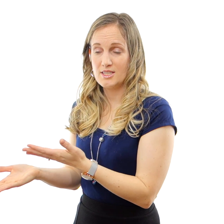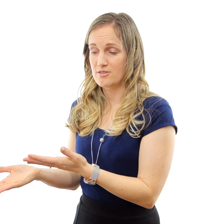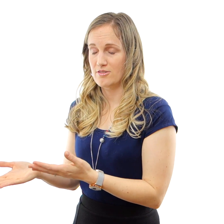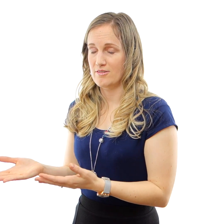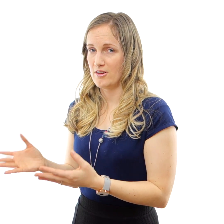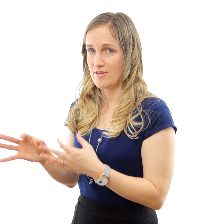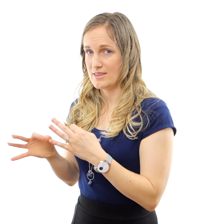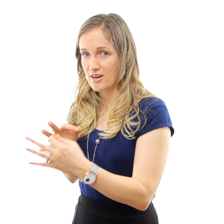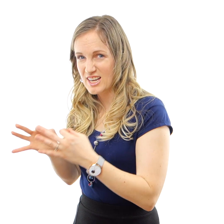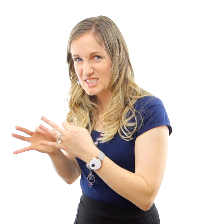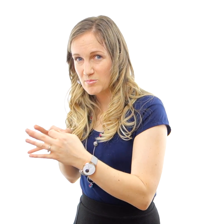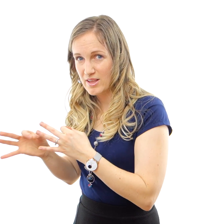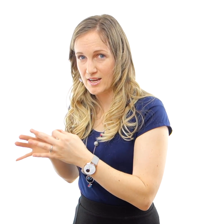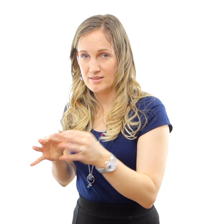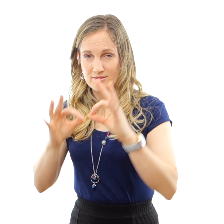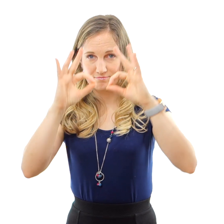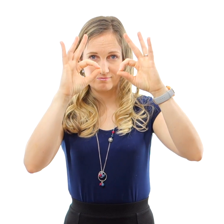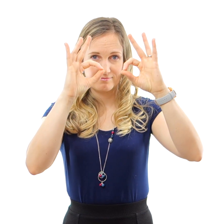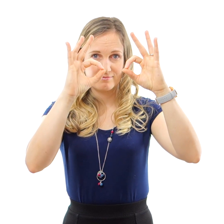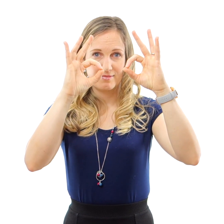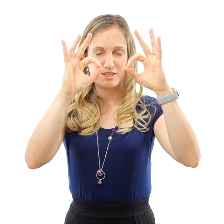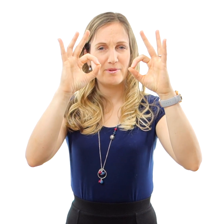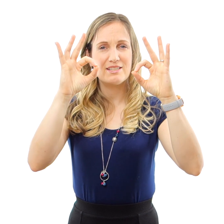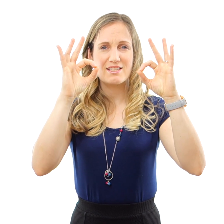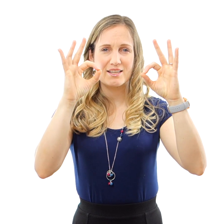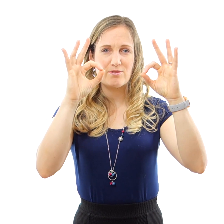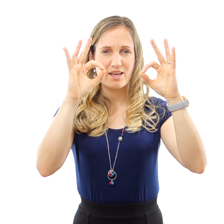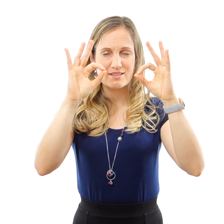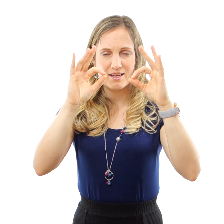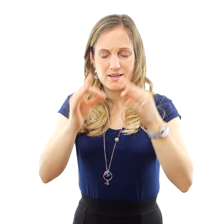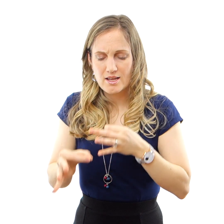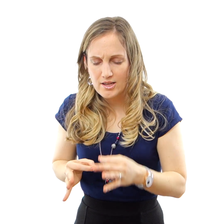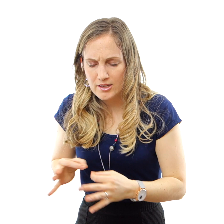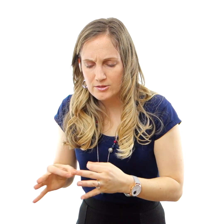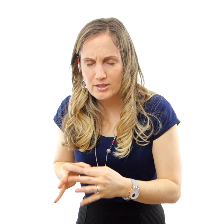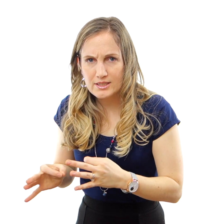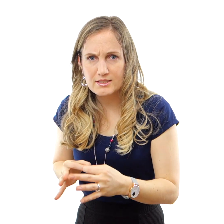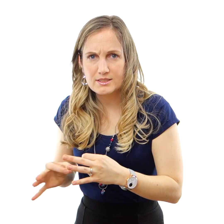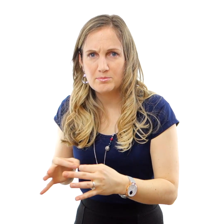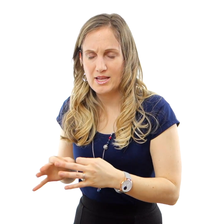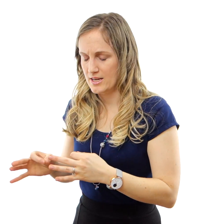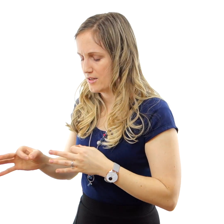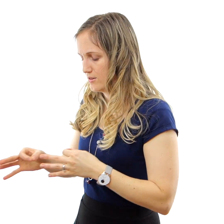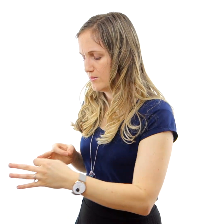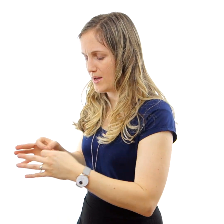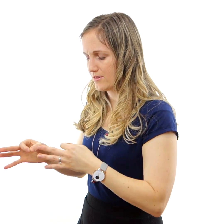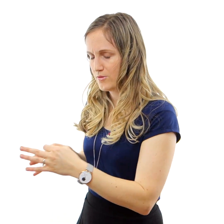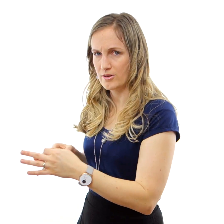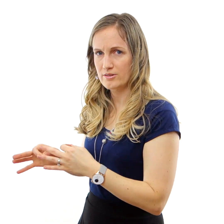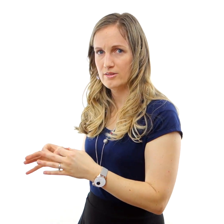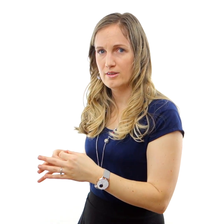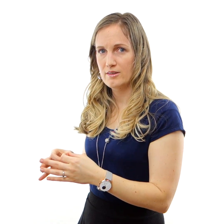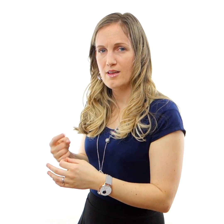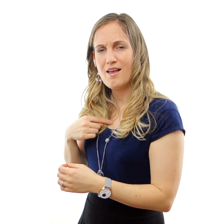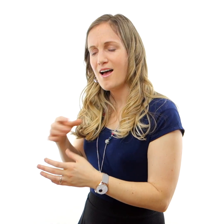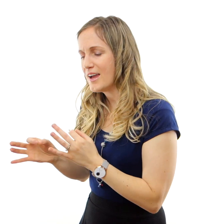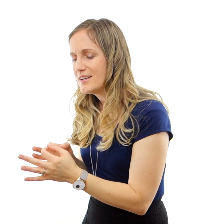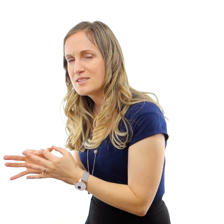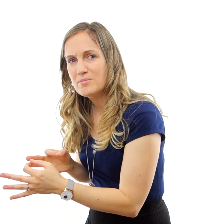they're right there. Explain. Explain is like, okay, sign, and you go like this, explain. Back and forth. I